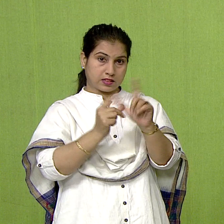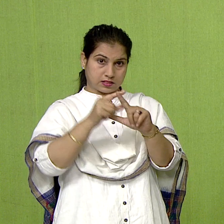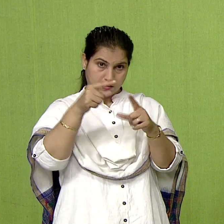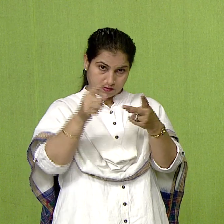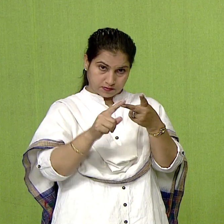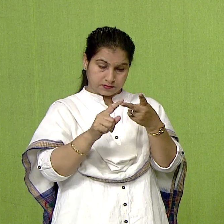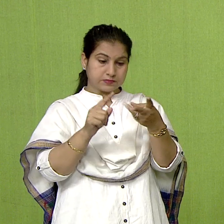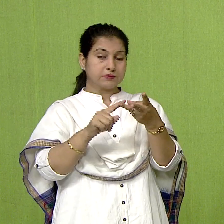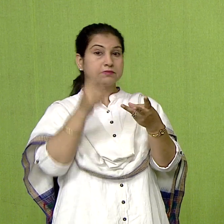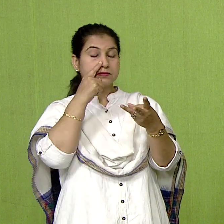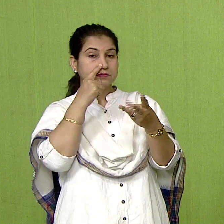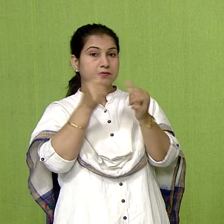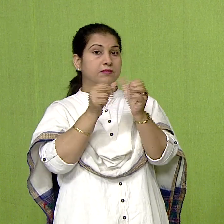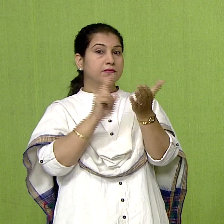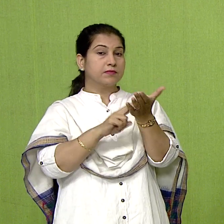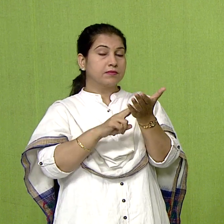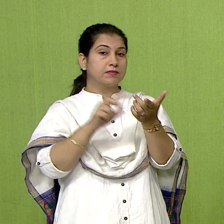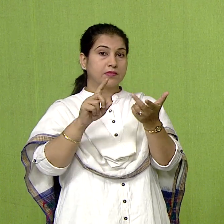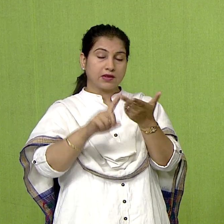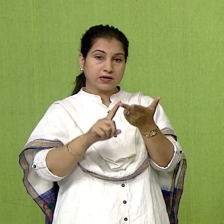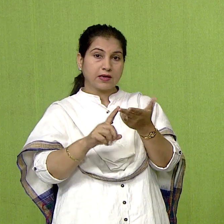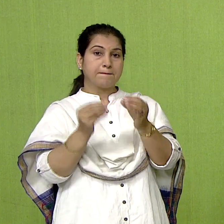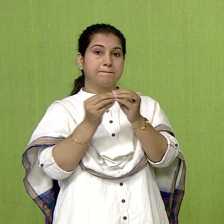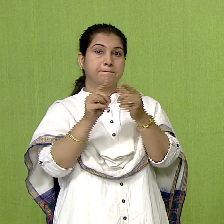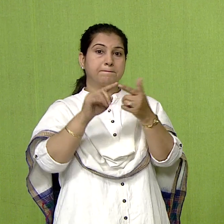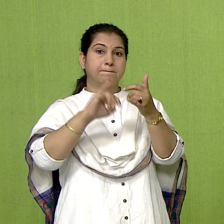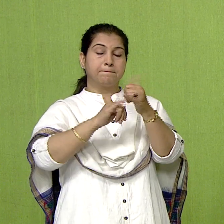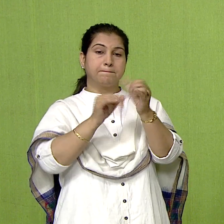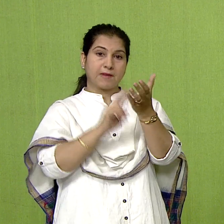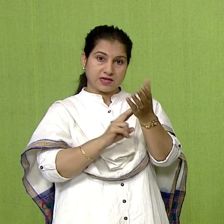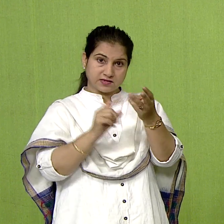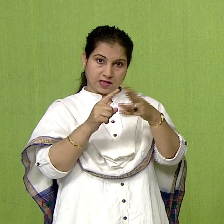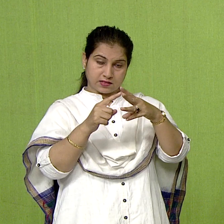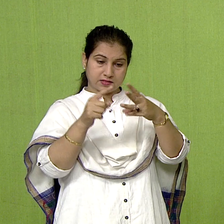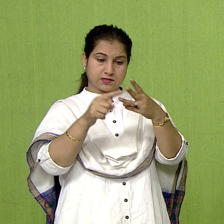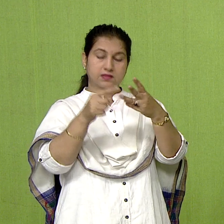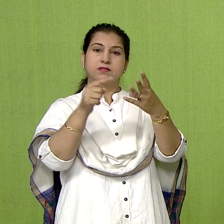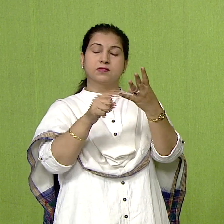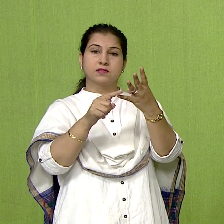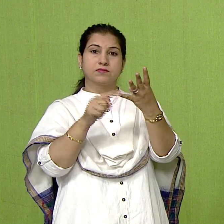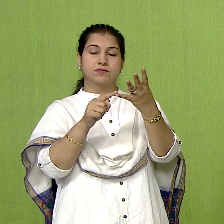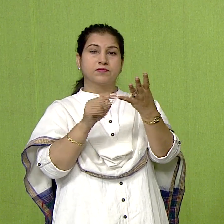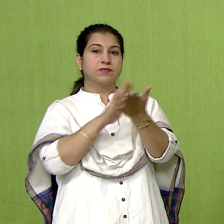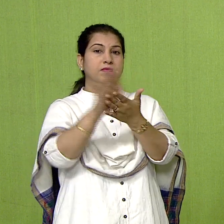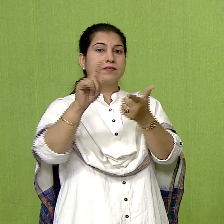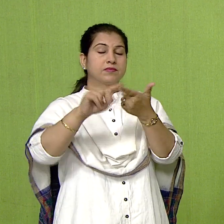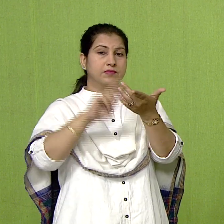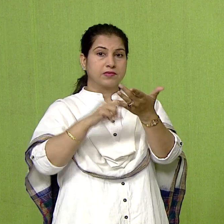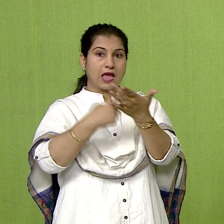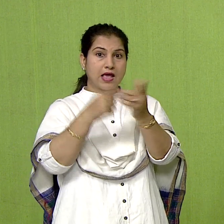and Henry Desrosiers told about the greatness of Indian culture